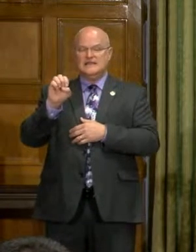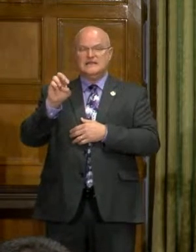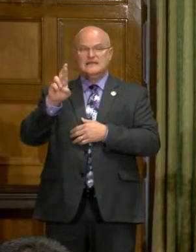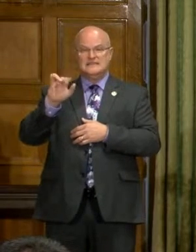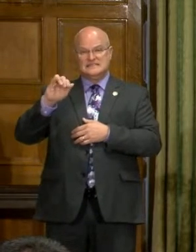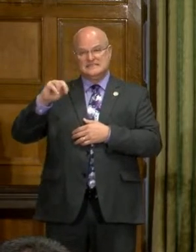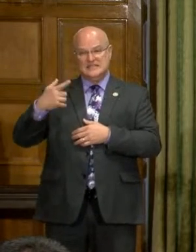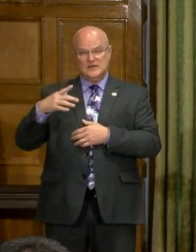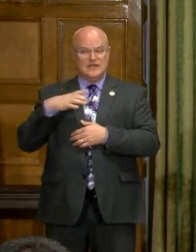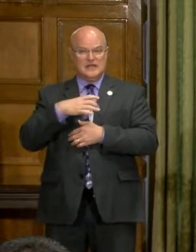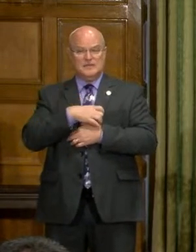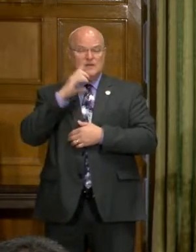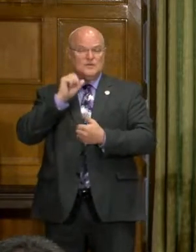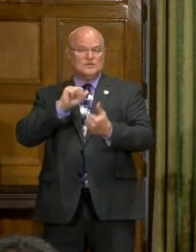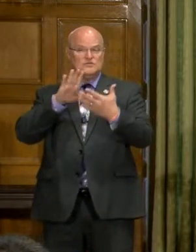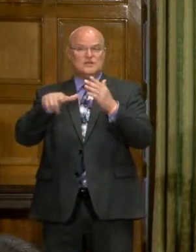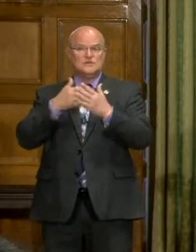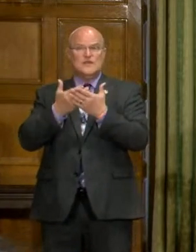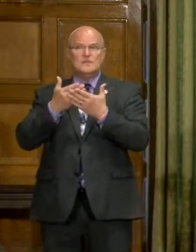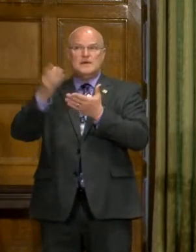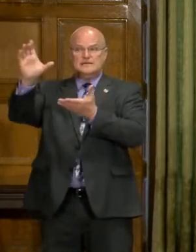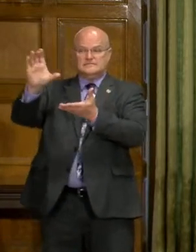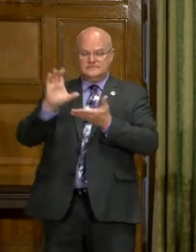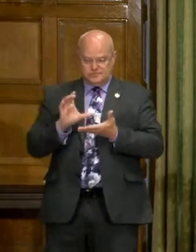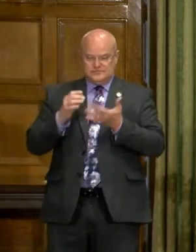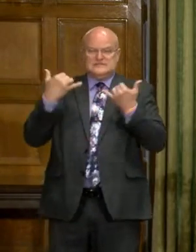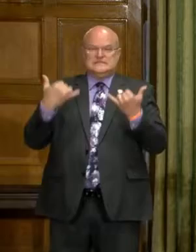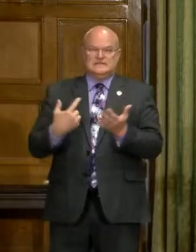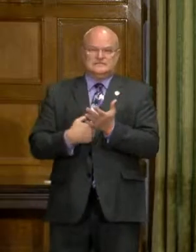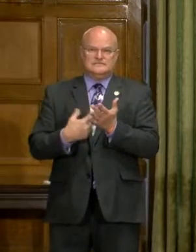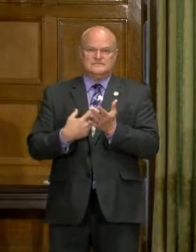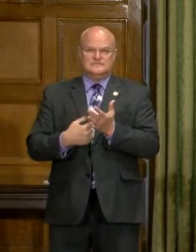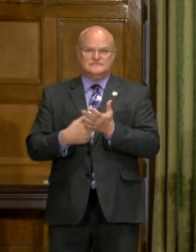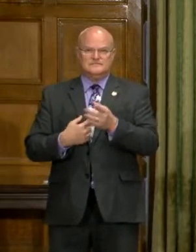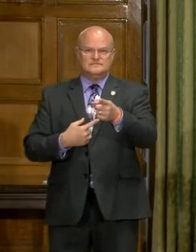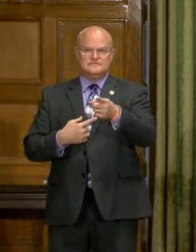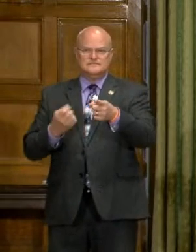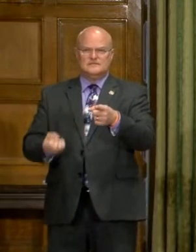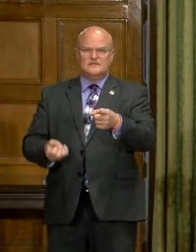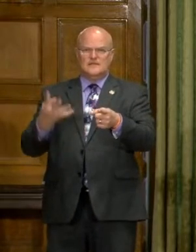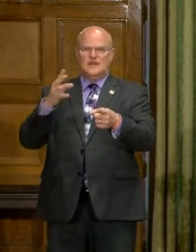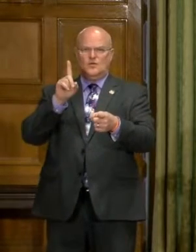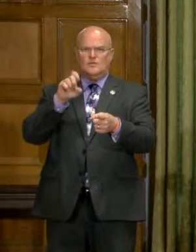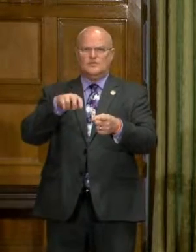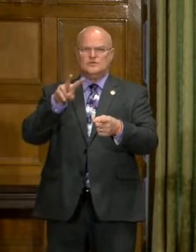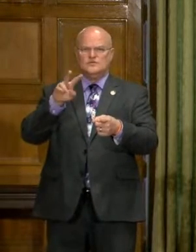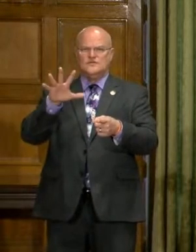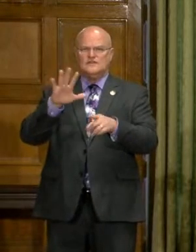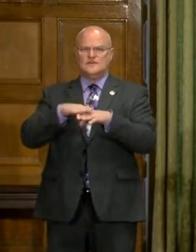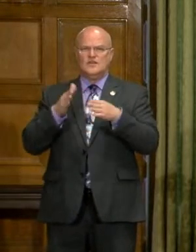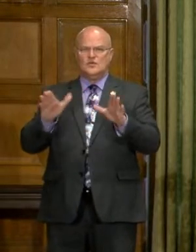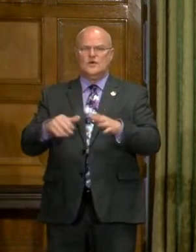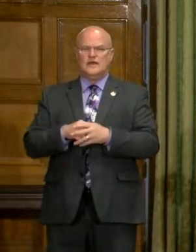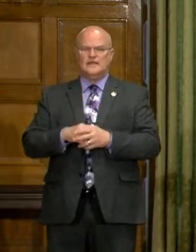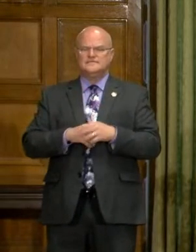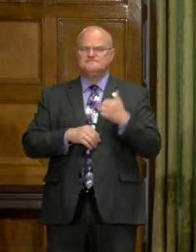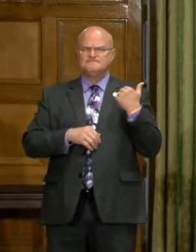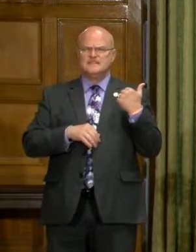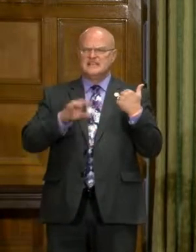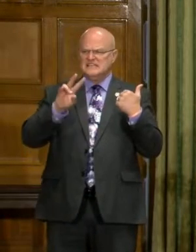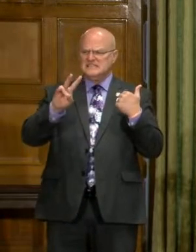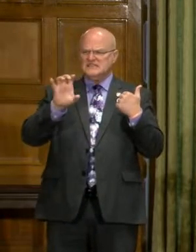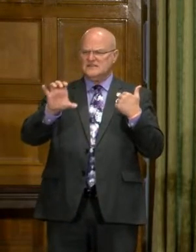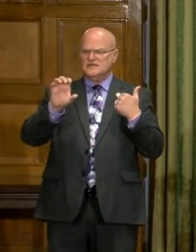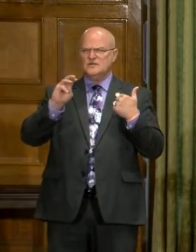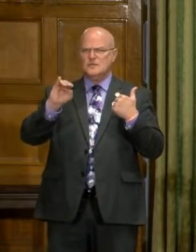address out of that money when it arrives this week. How much of that 1.25 is on the way?